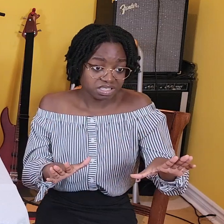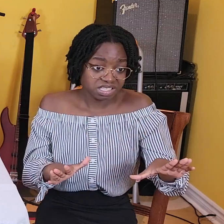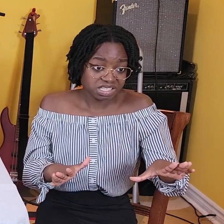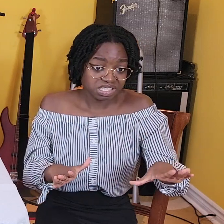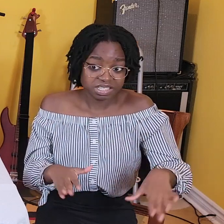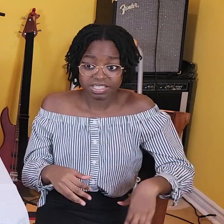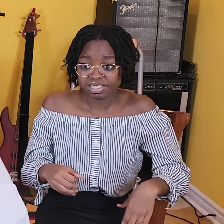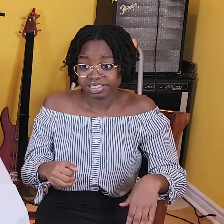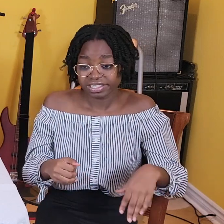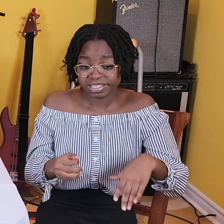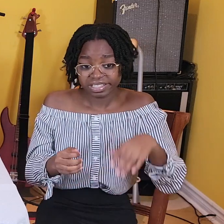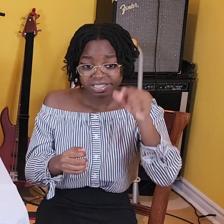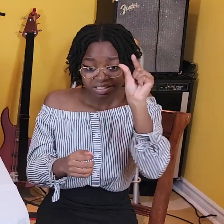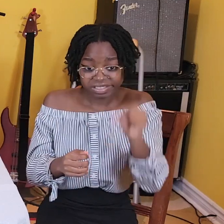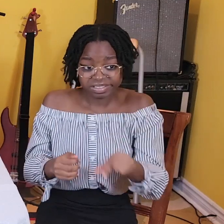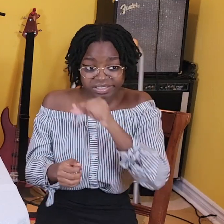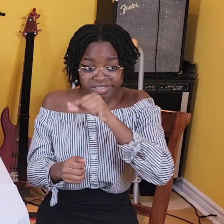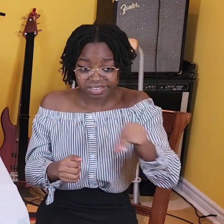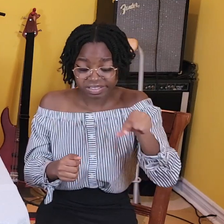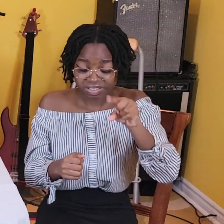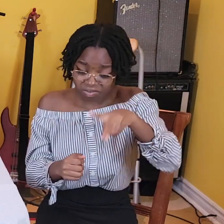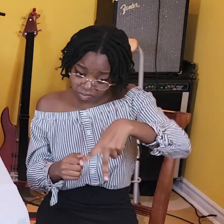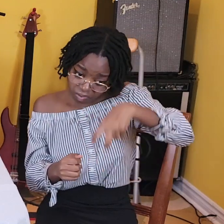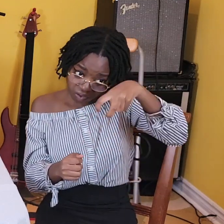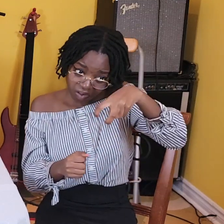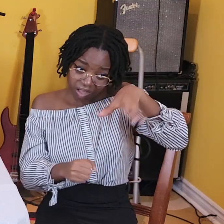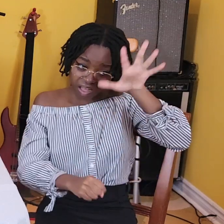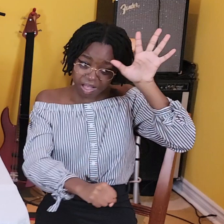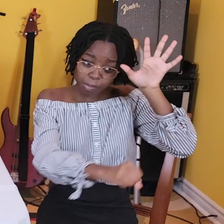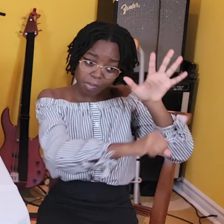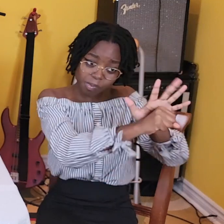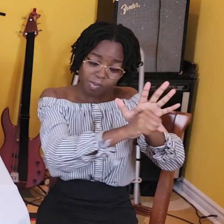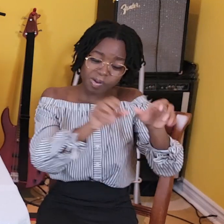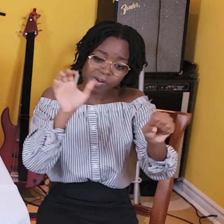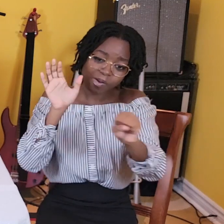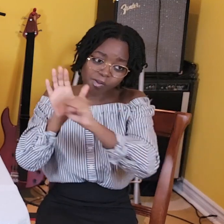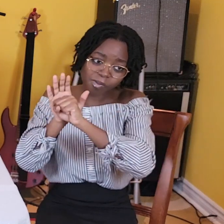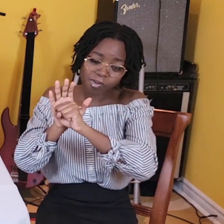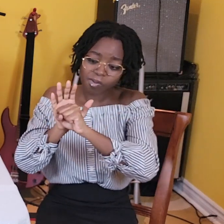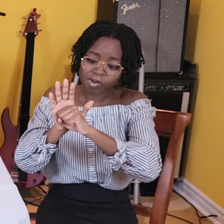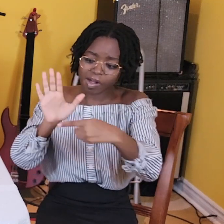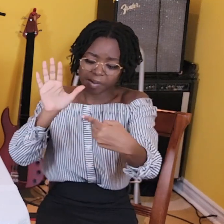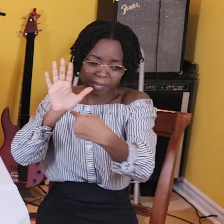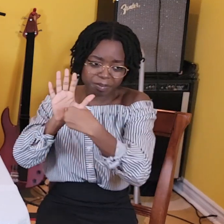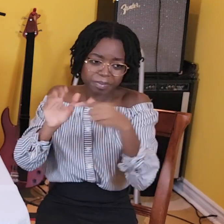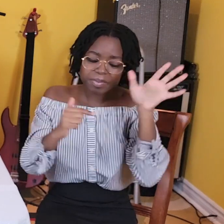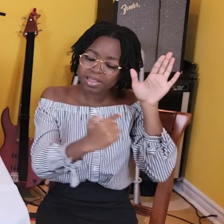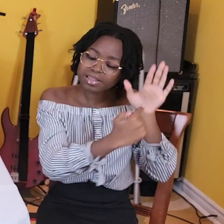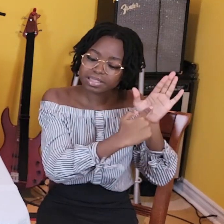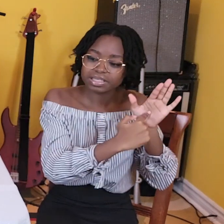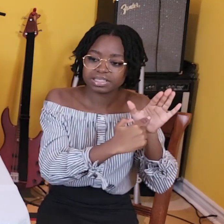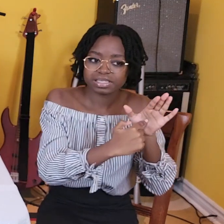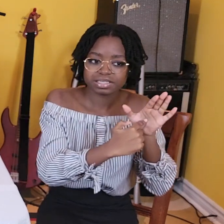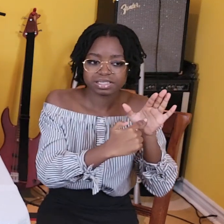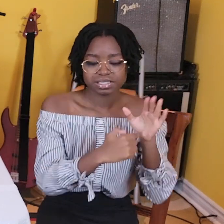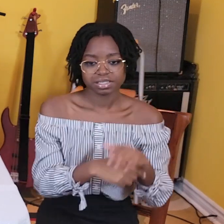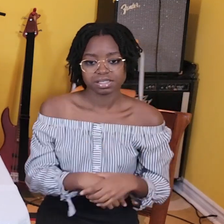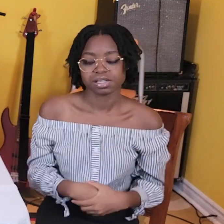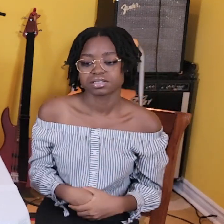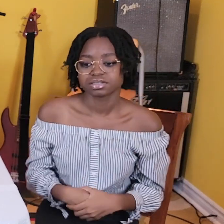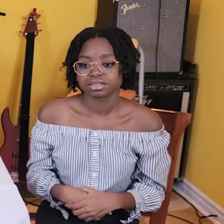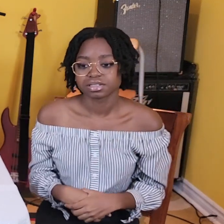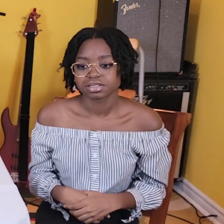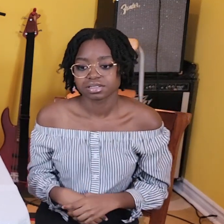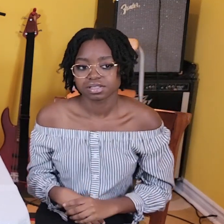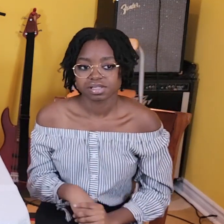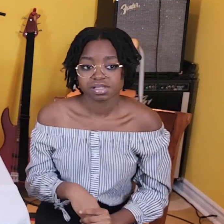required of him to carry his own cross. And then at one point in time, they enlisted the help of